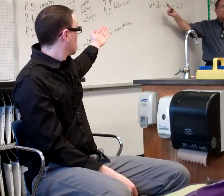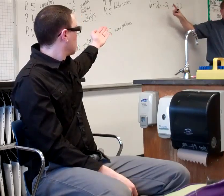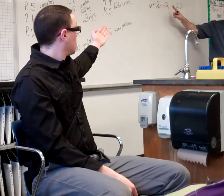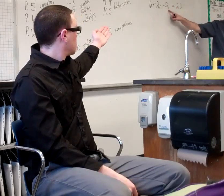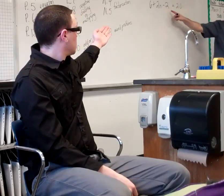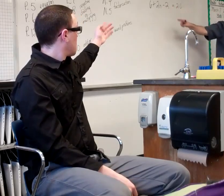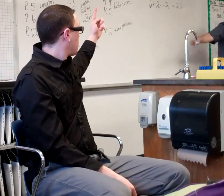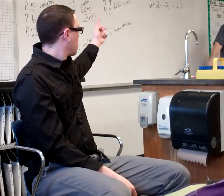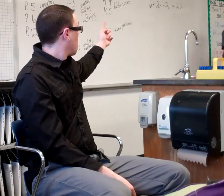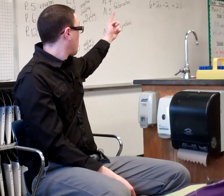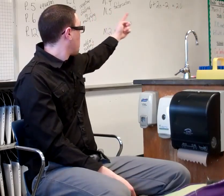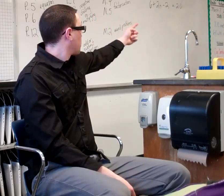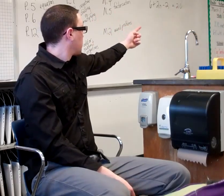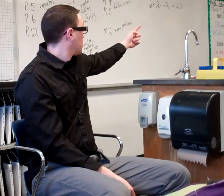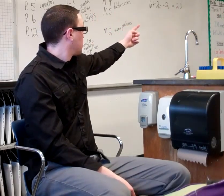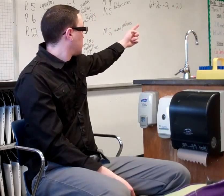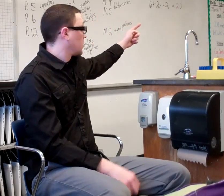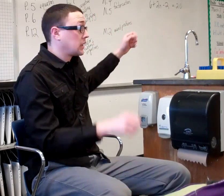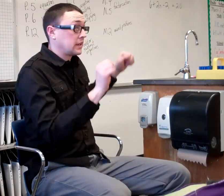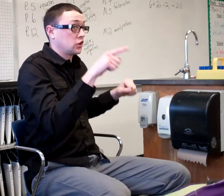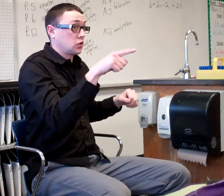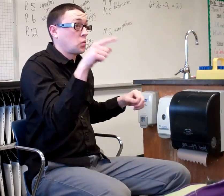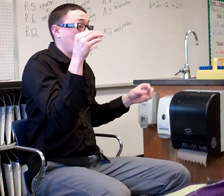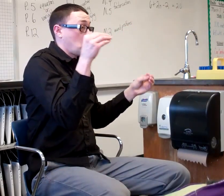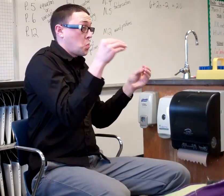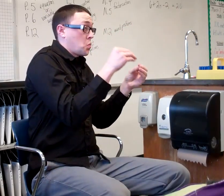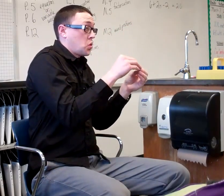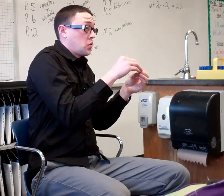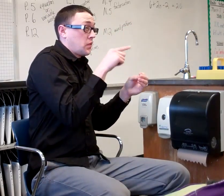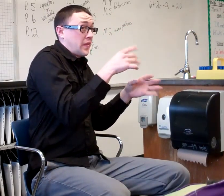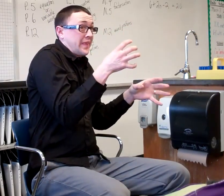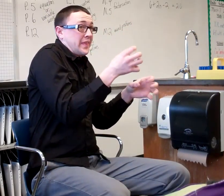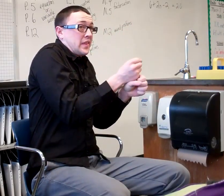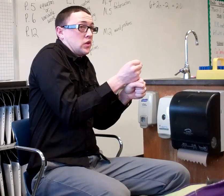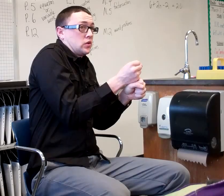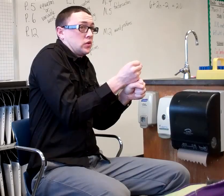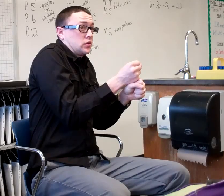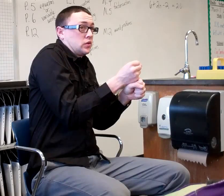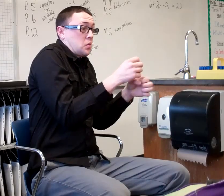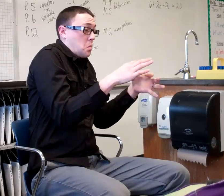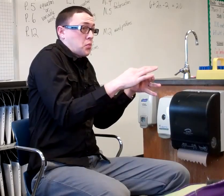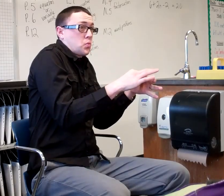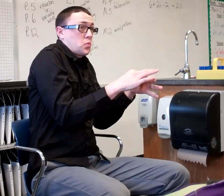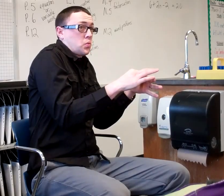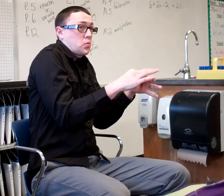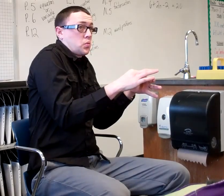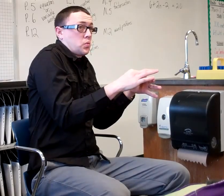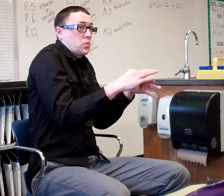Yes, you can. Can I put those two numbers together? Yeah. What do I get?